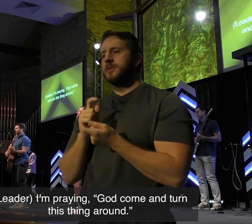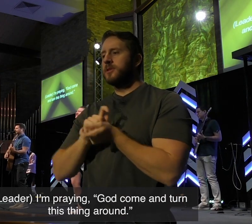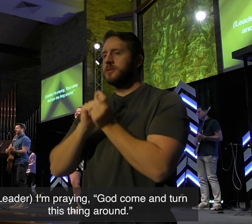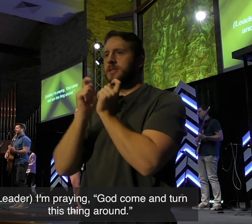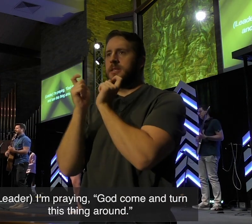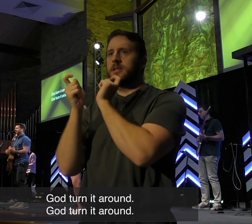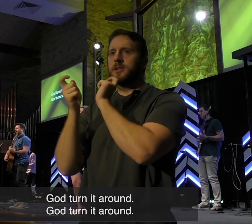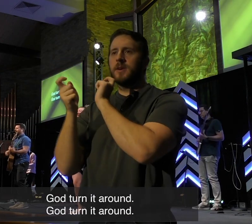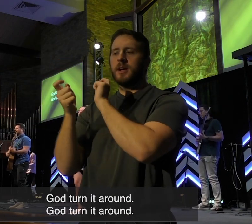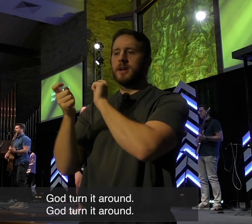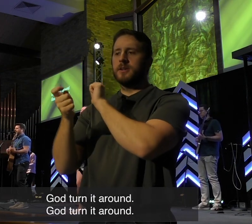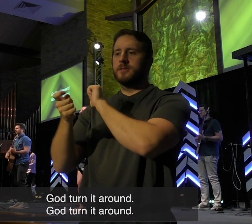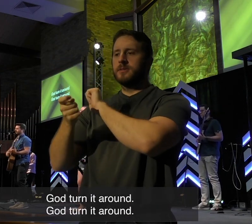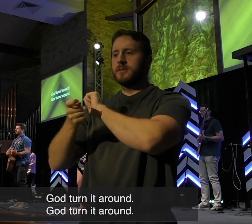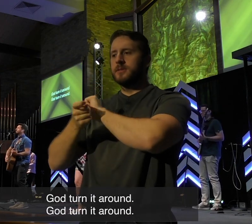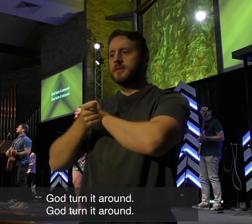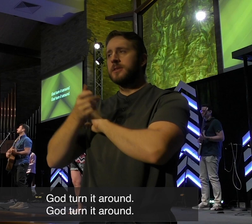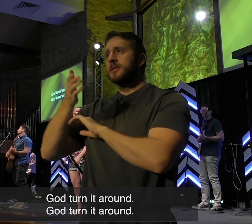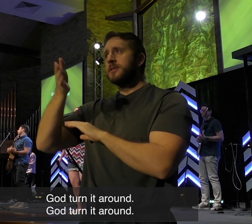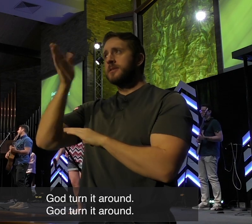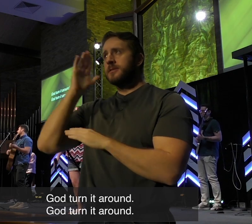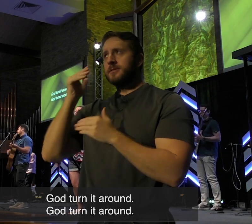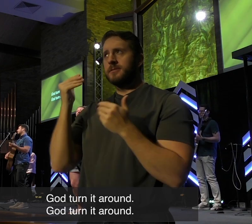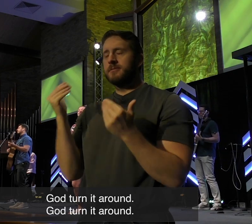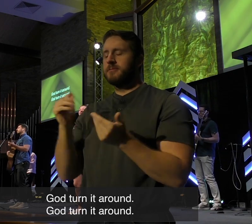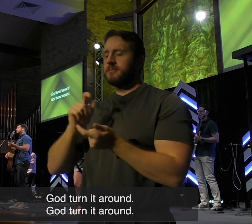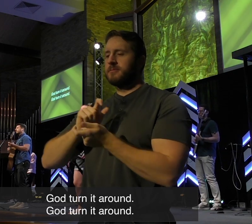and turn this thing around.